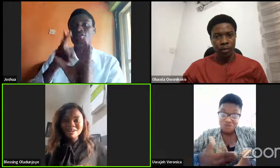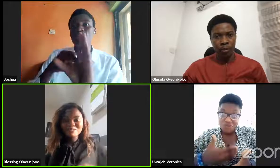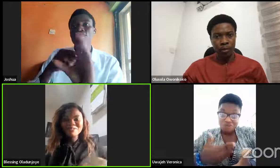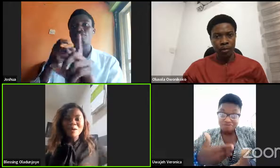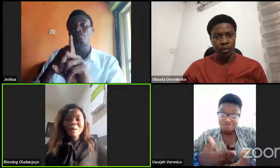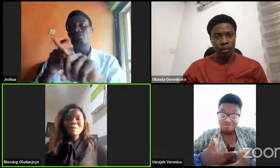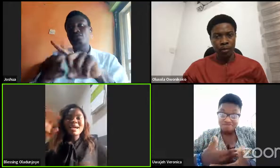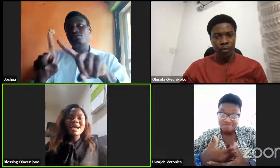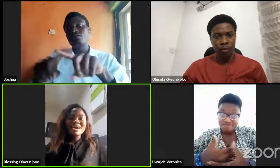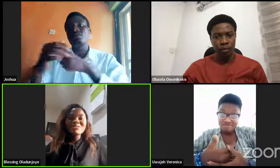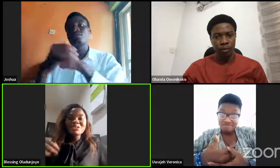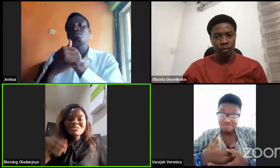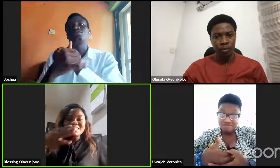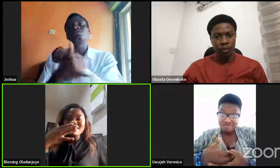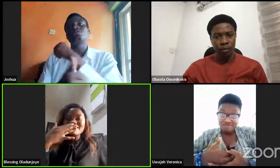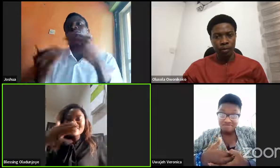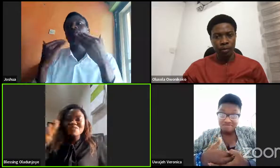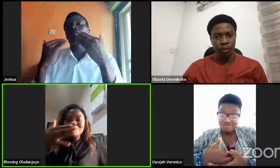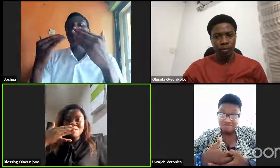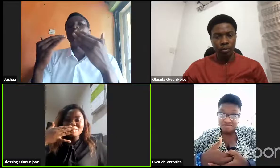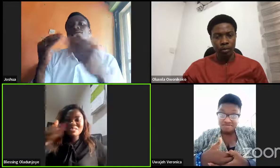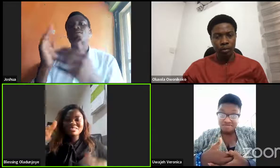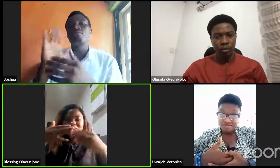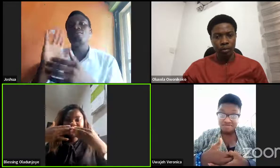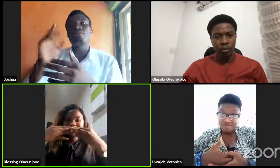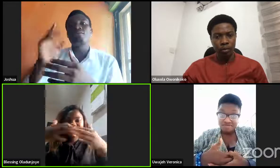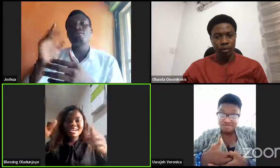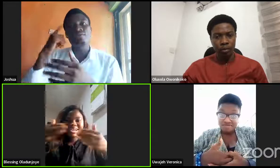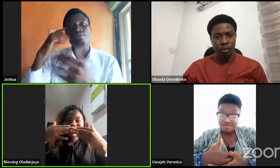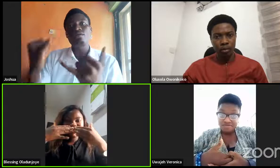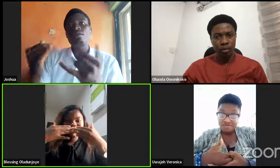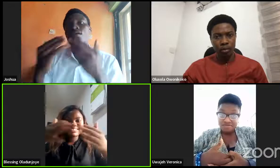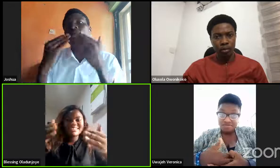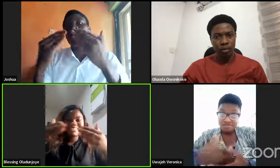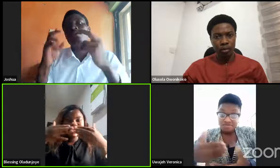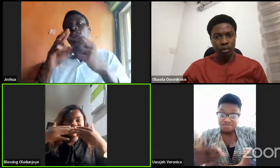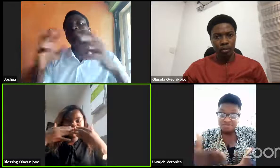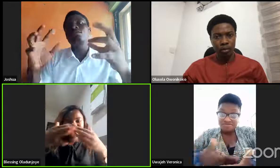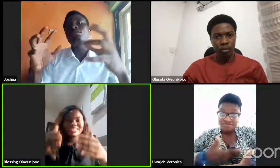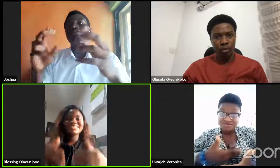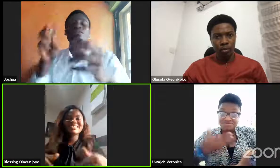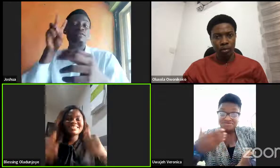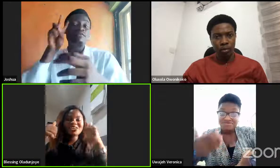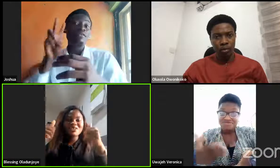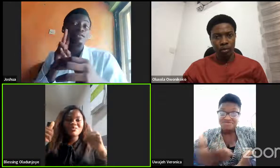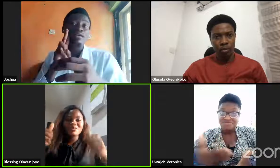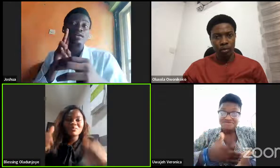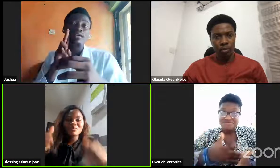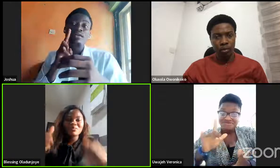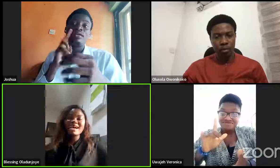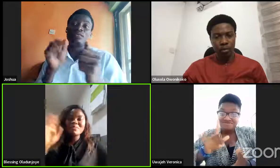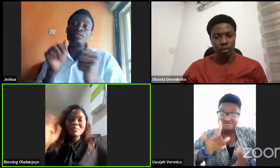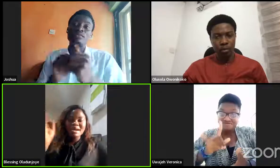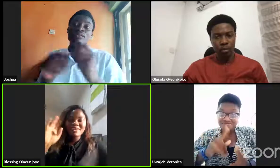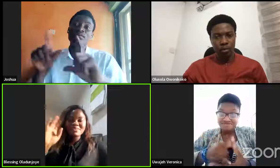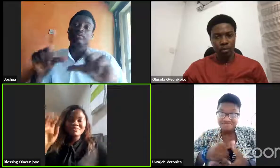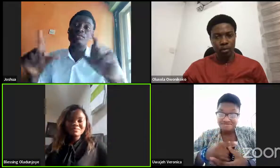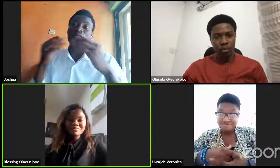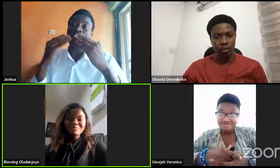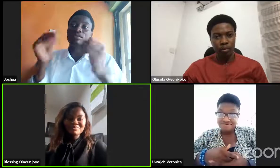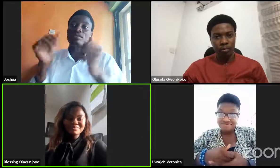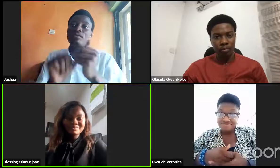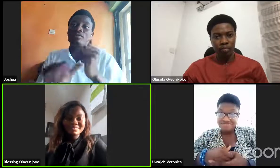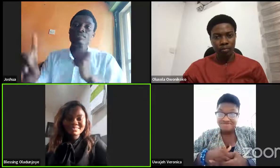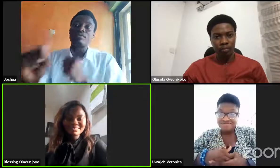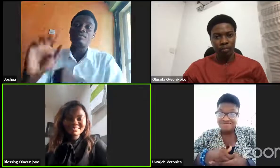for now. And I'm going to say thank you very much, Veronica, in sign language. Thank you, everybody, and bye.